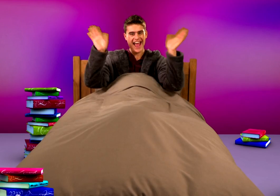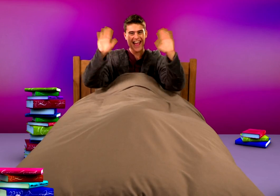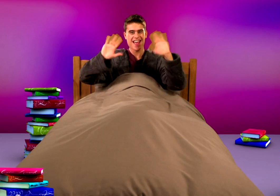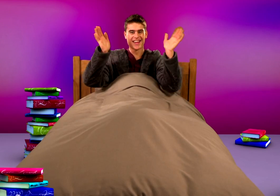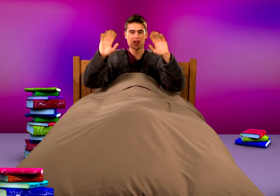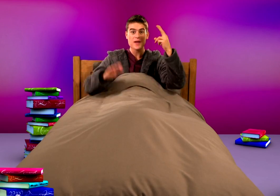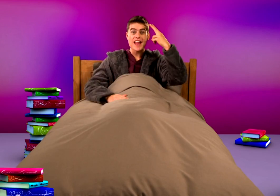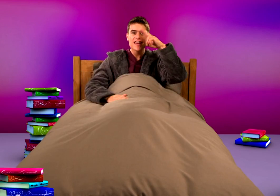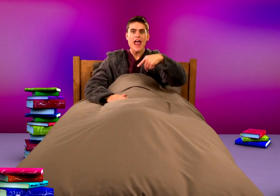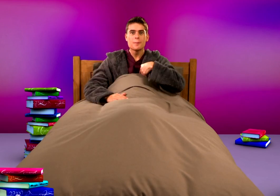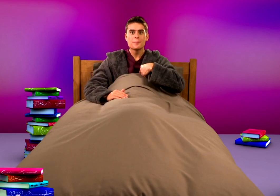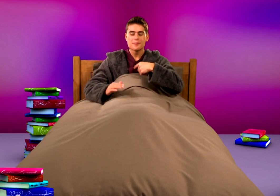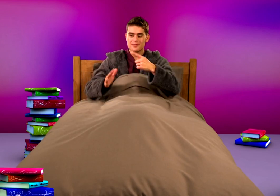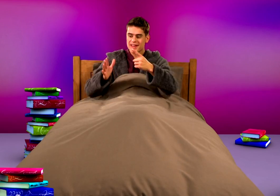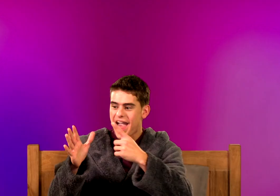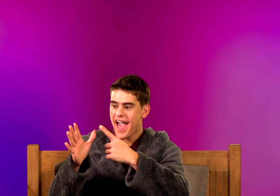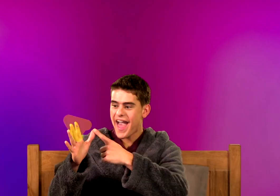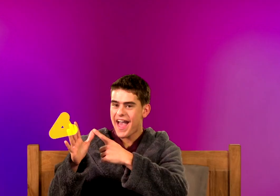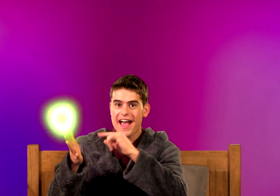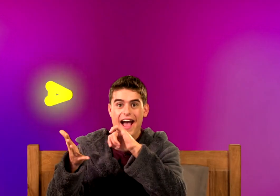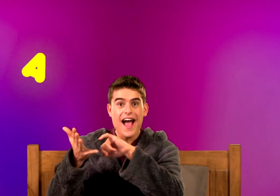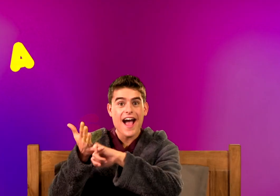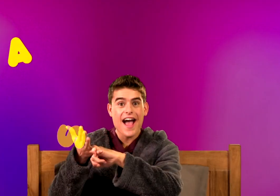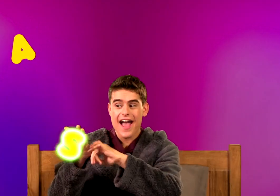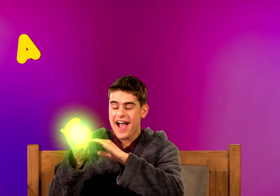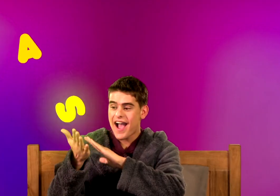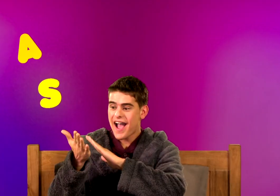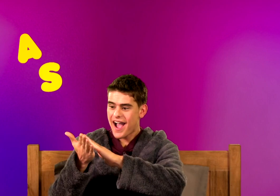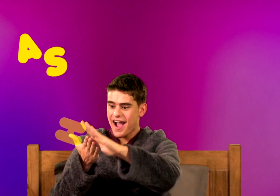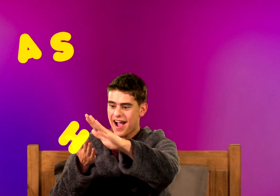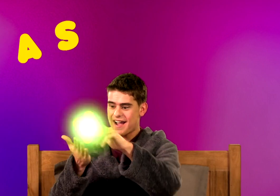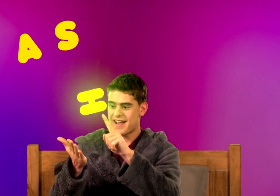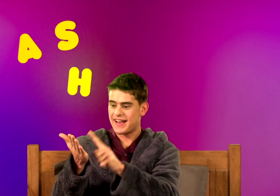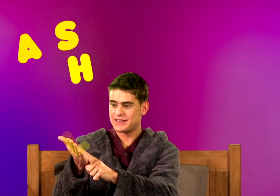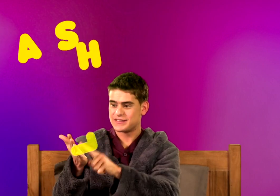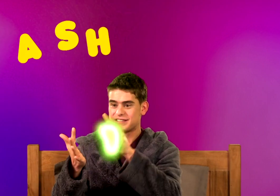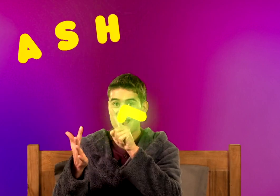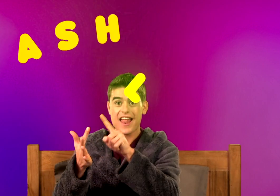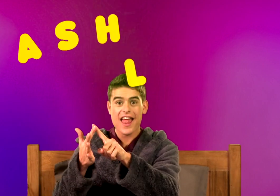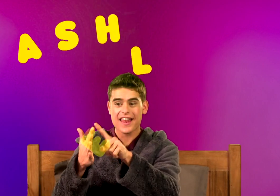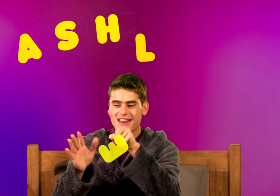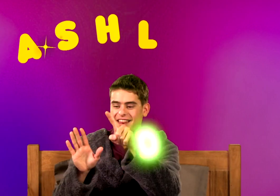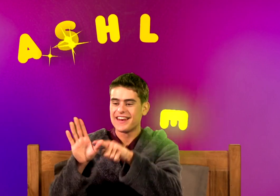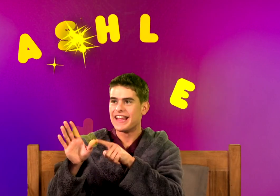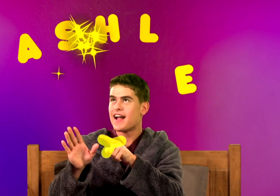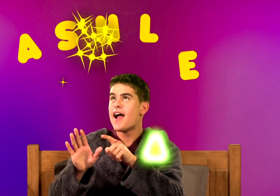Hello! My name is A S H L E Y.